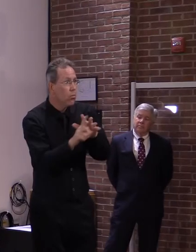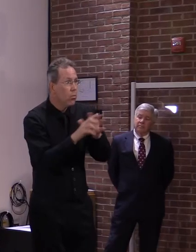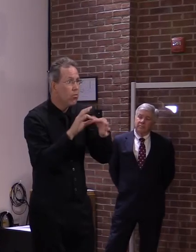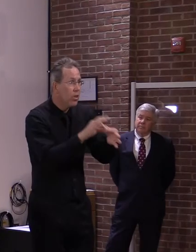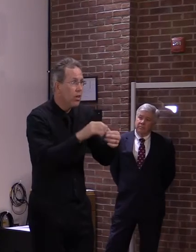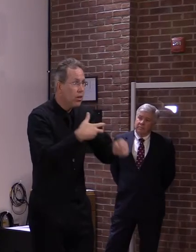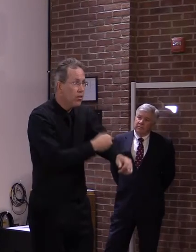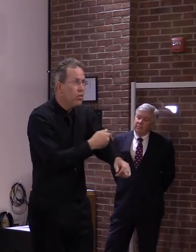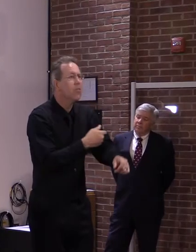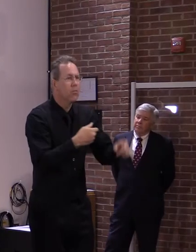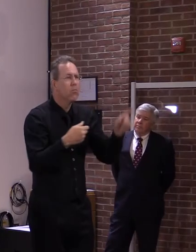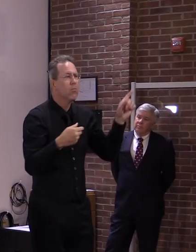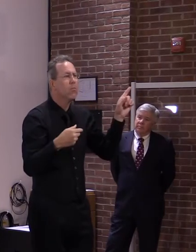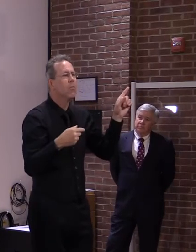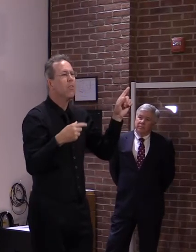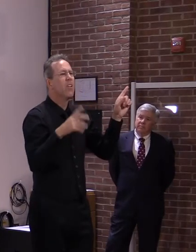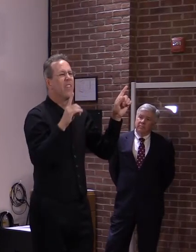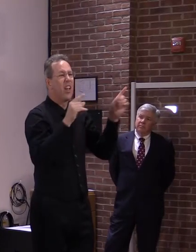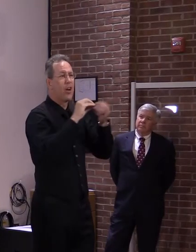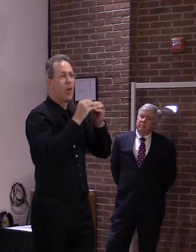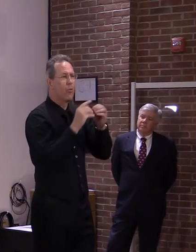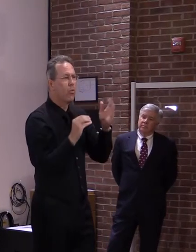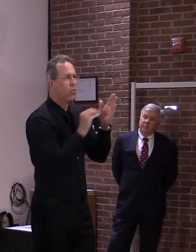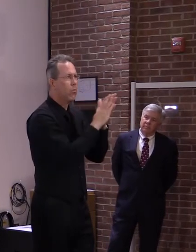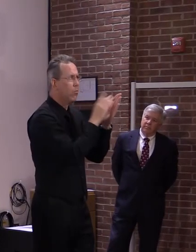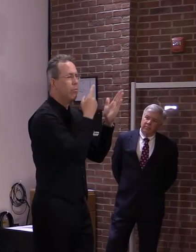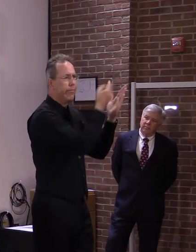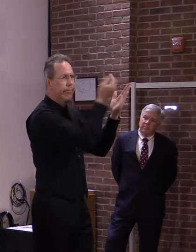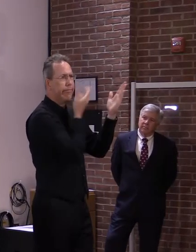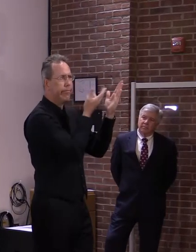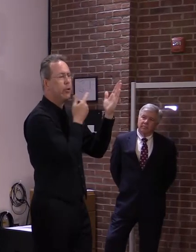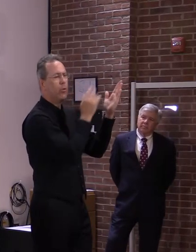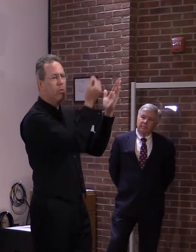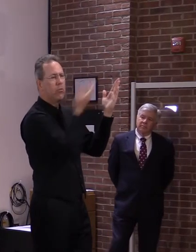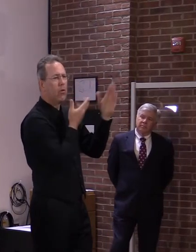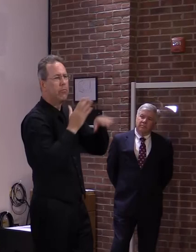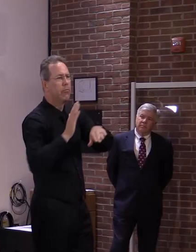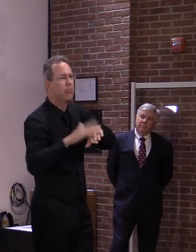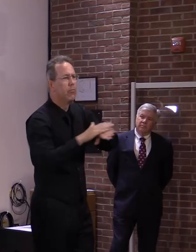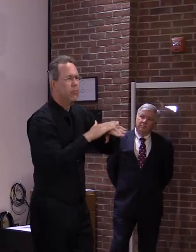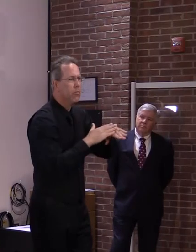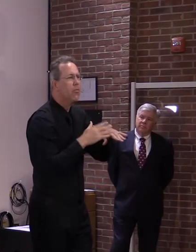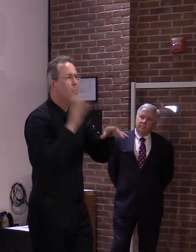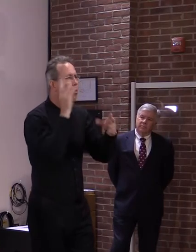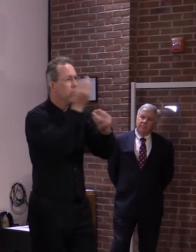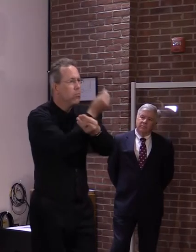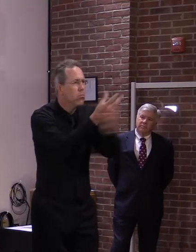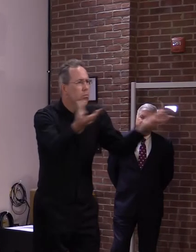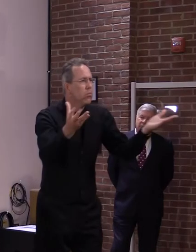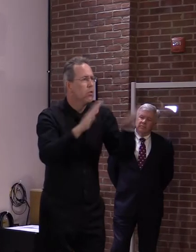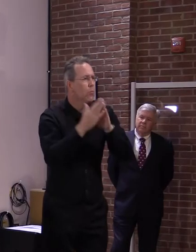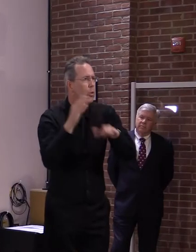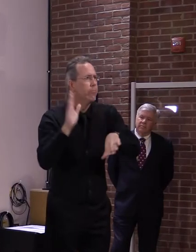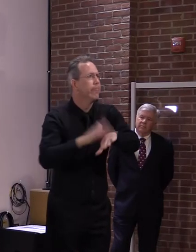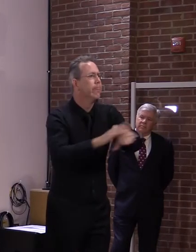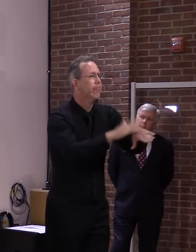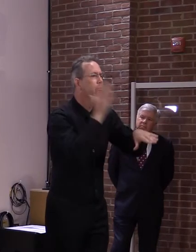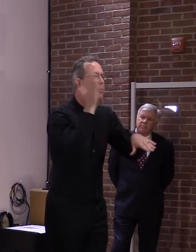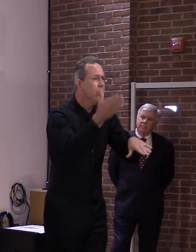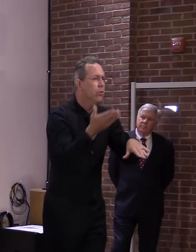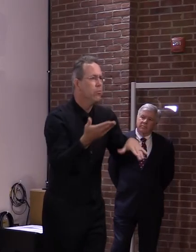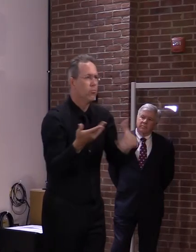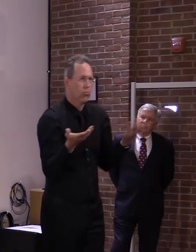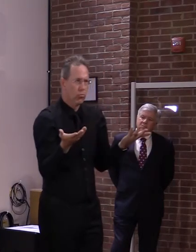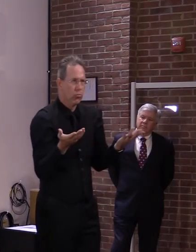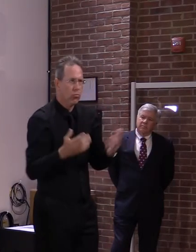at as a health department, and we'll make sure that we convey that to the public. But right now, as I pointed out in my